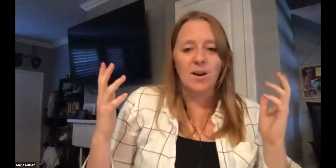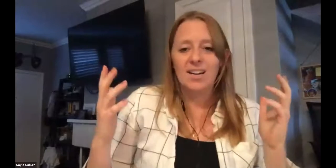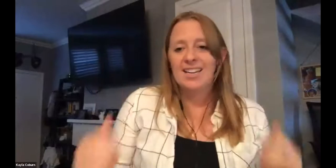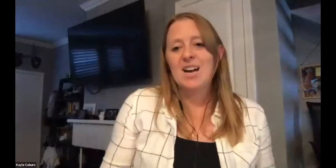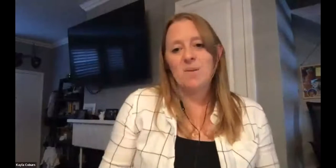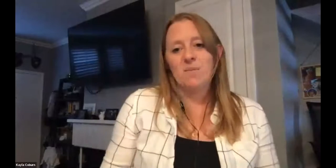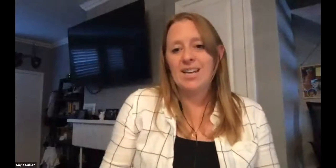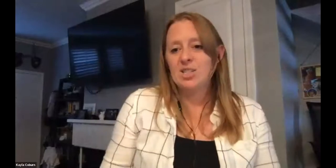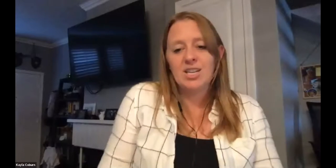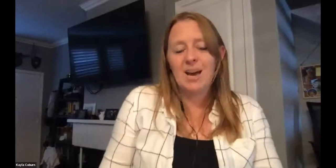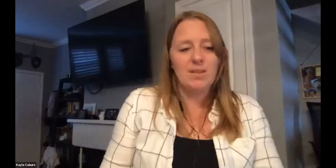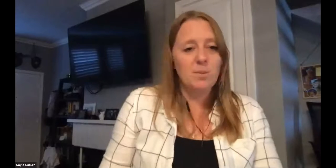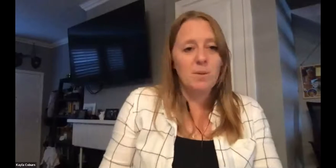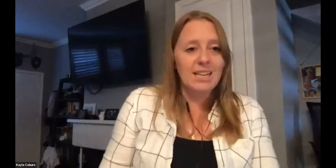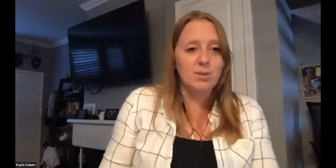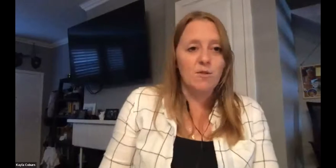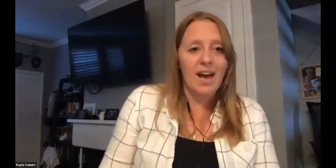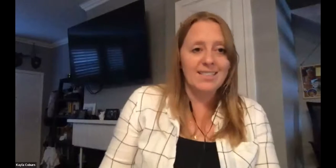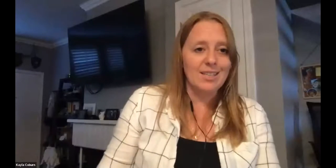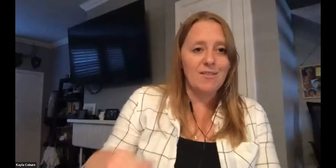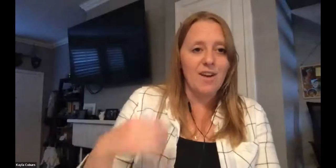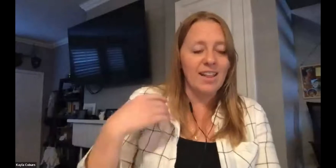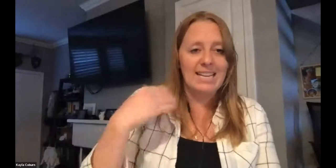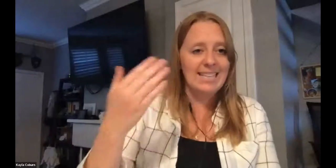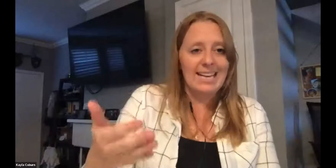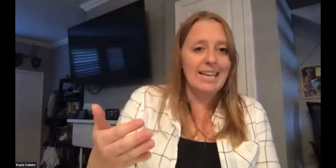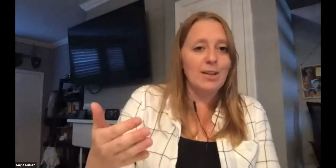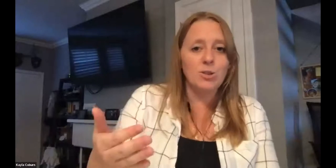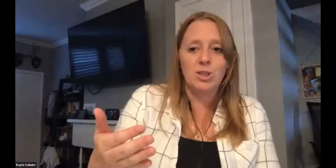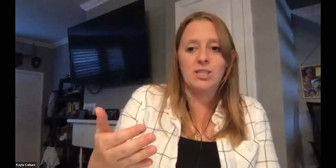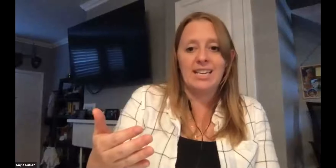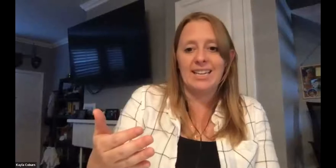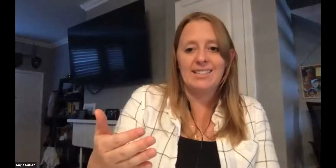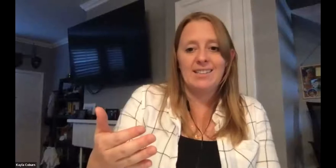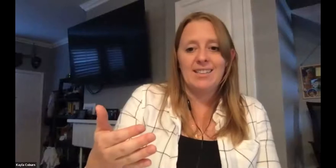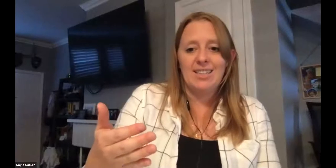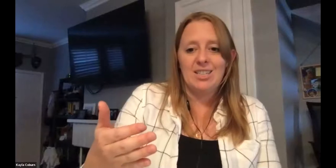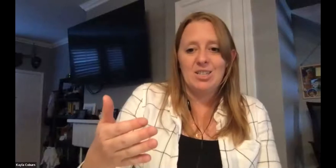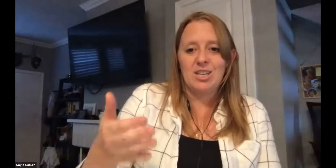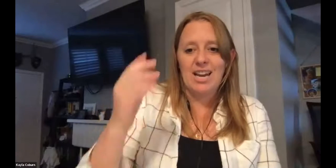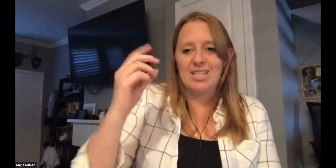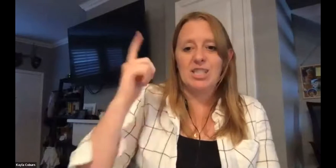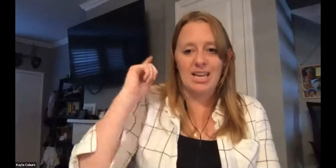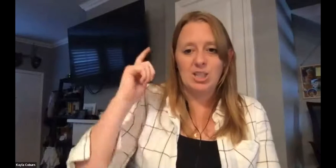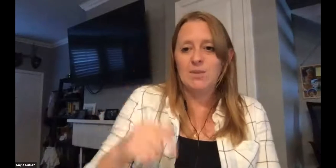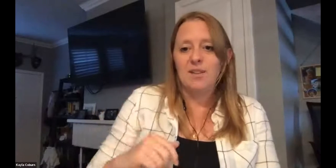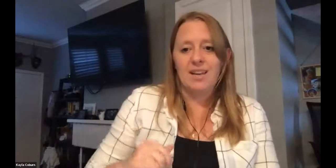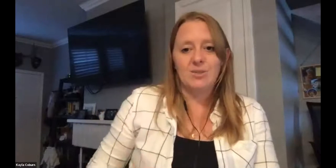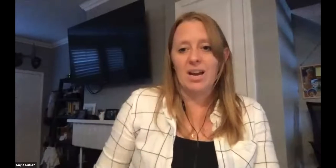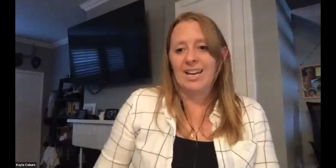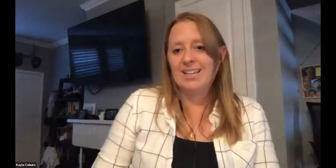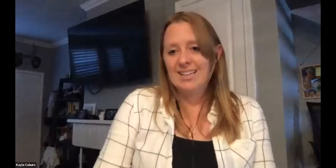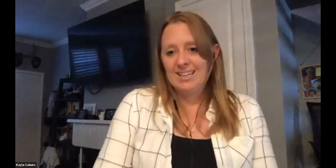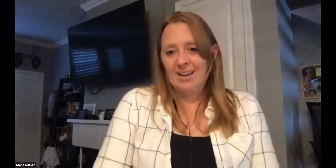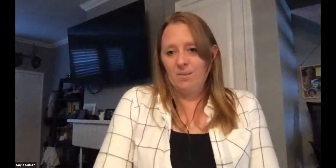get more. And she picked it up so fast. And I felt like the second they introduced it, she kind of just like jumped on